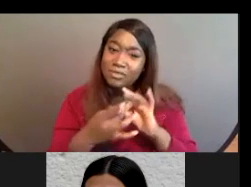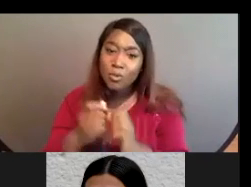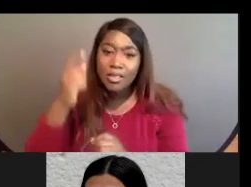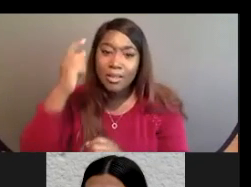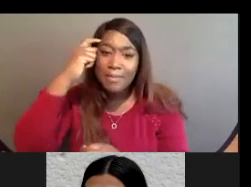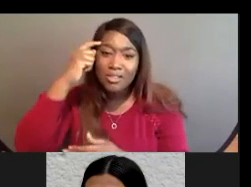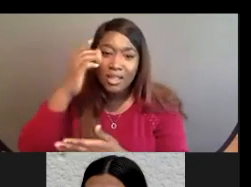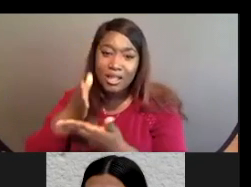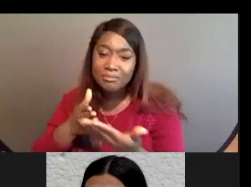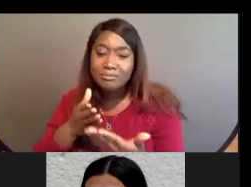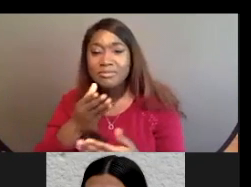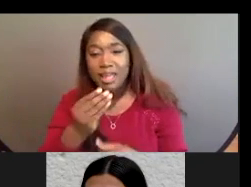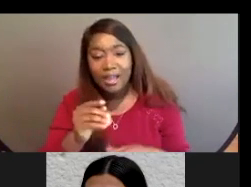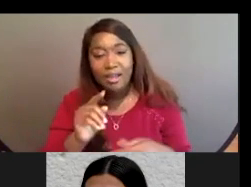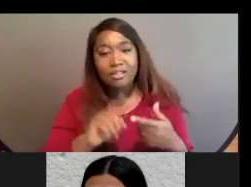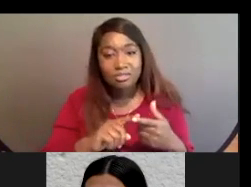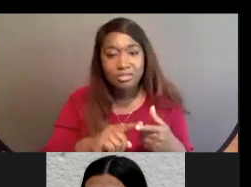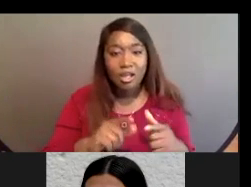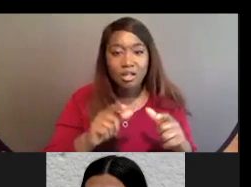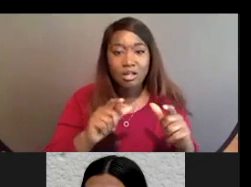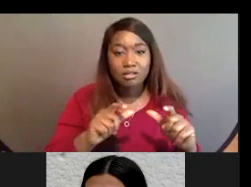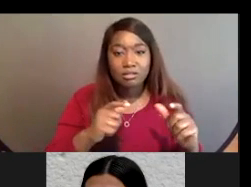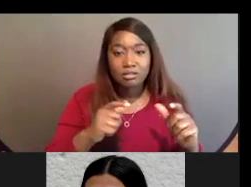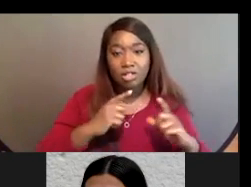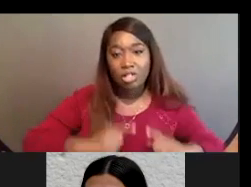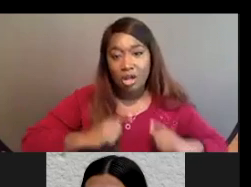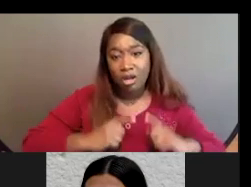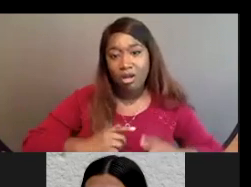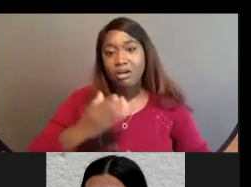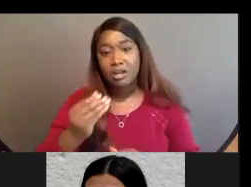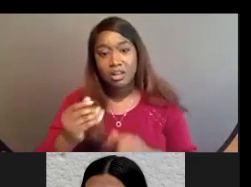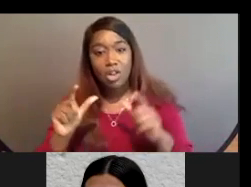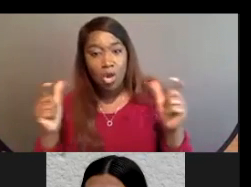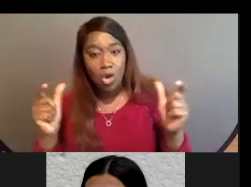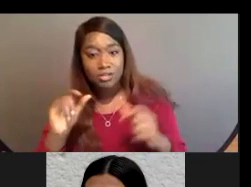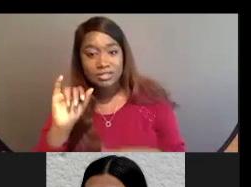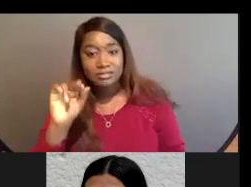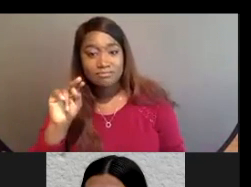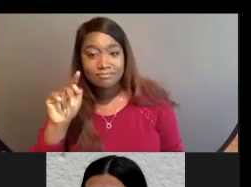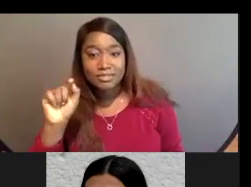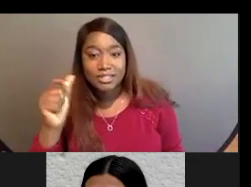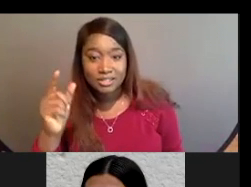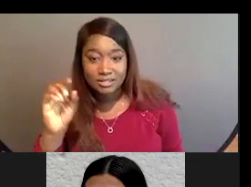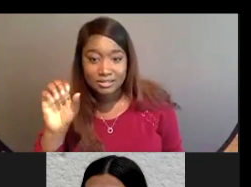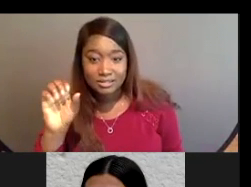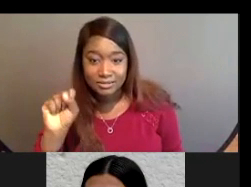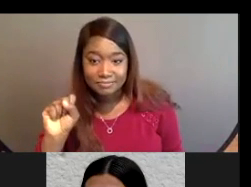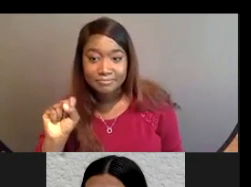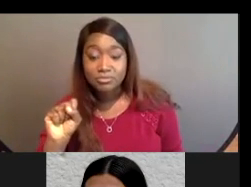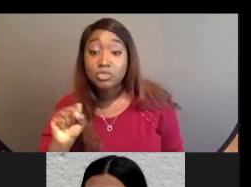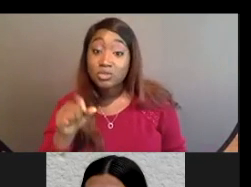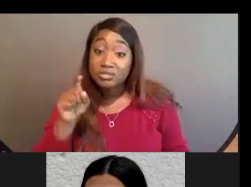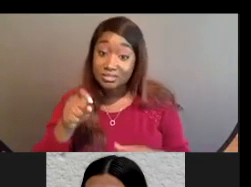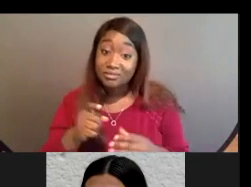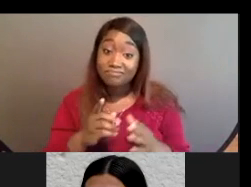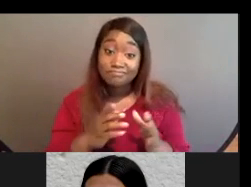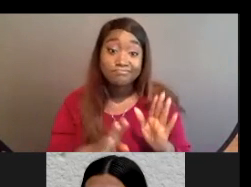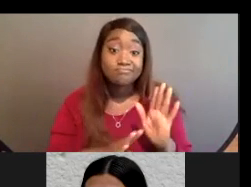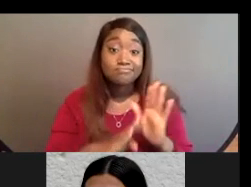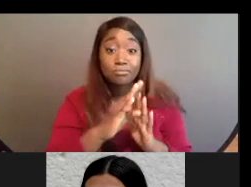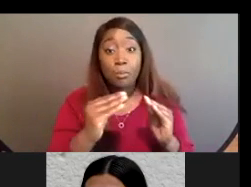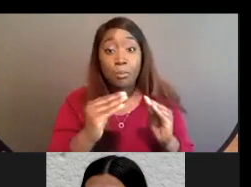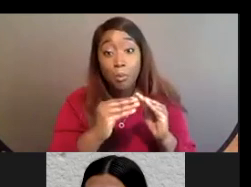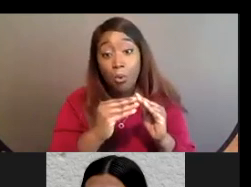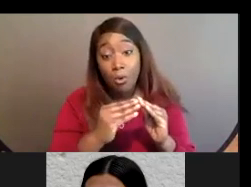large intestine. There does have to be a lot of work around supporting the lung system. I would say that people